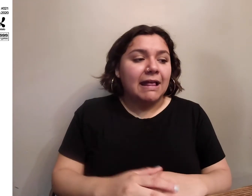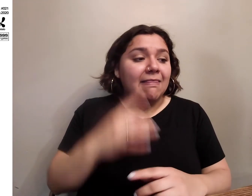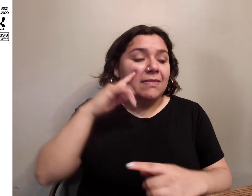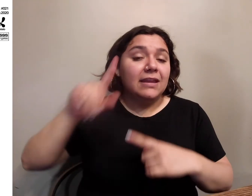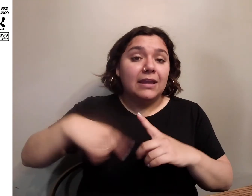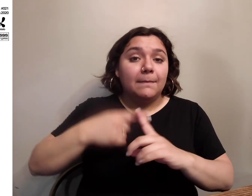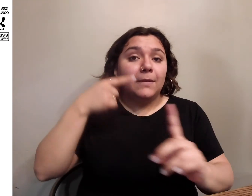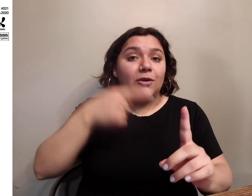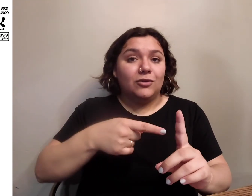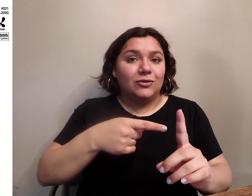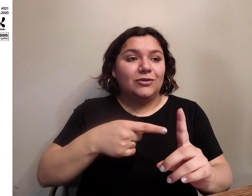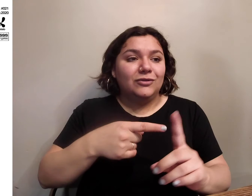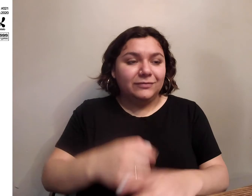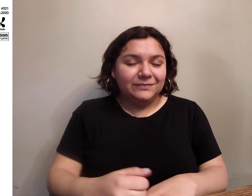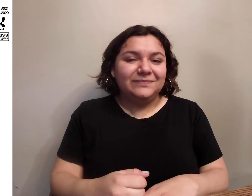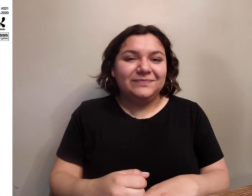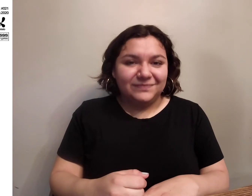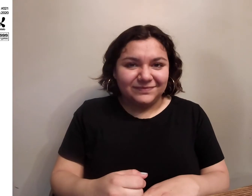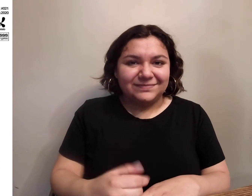you and Octavia Butler.